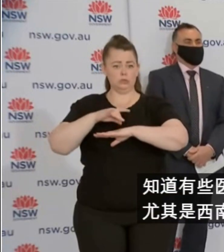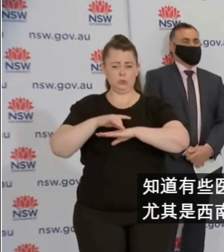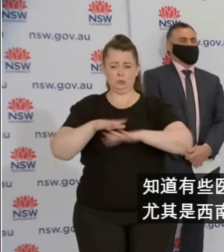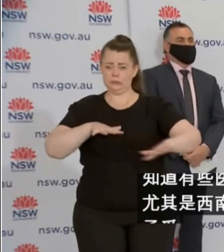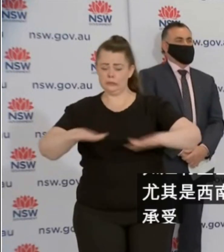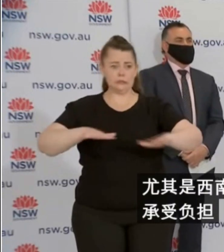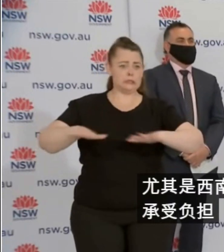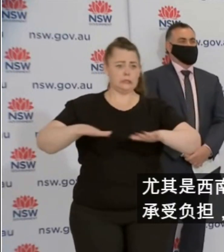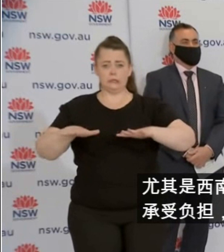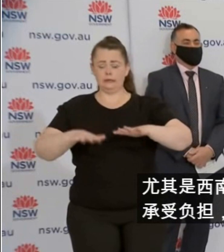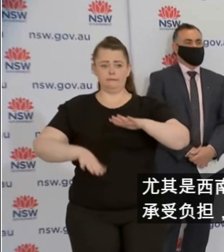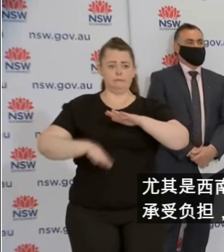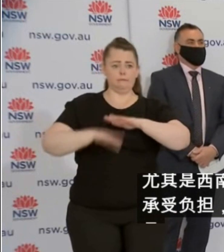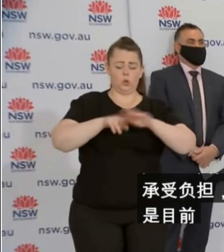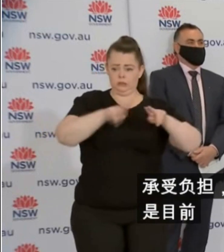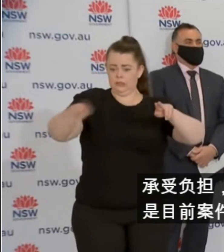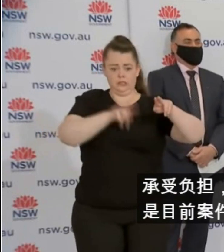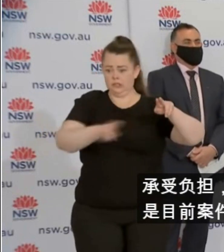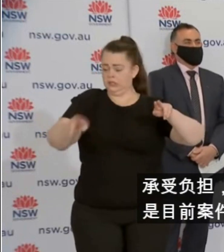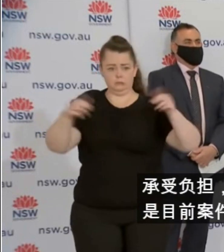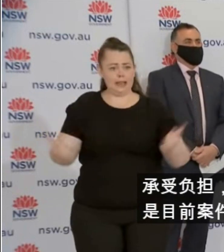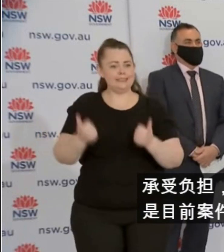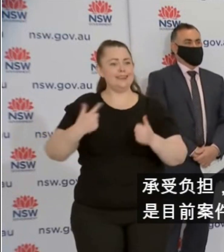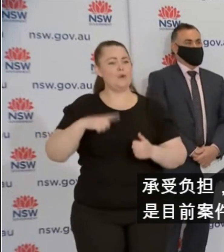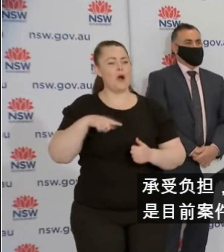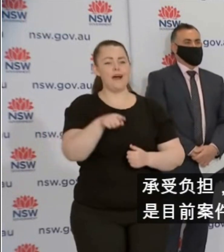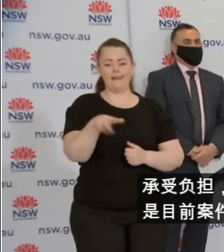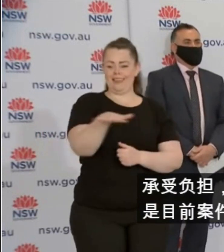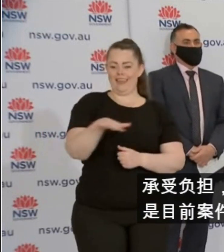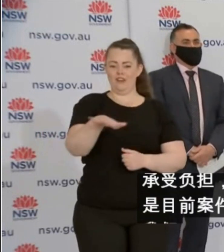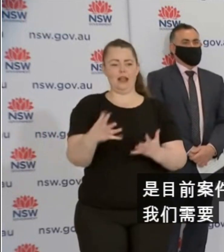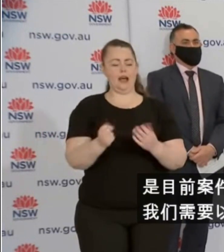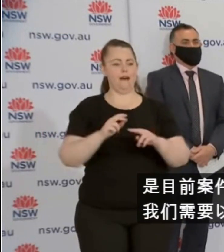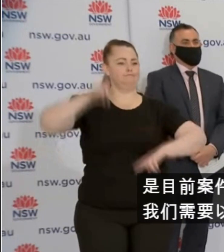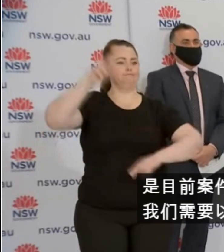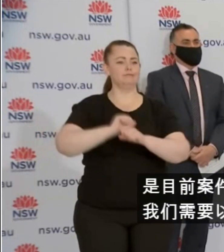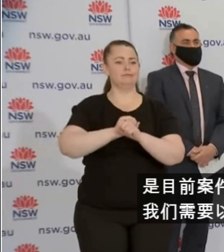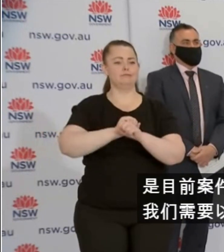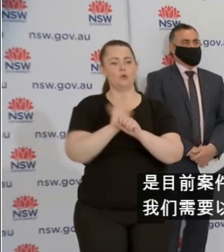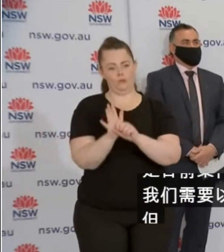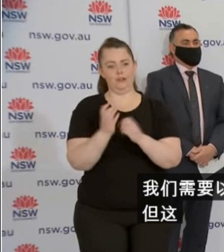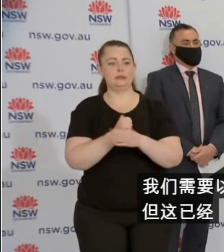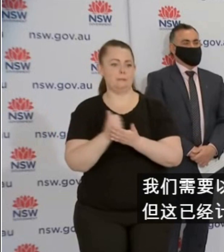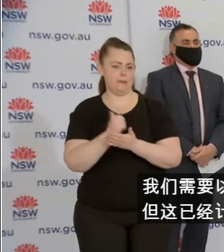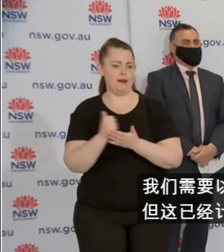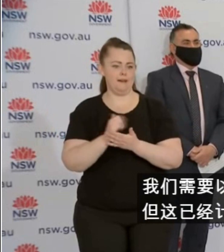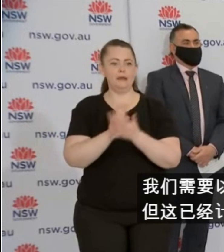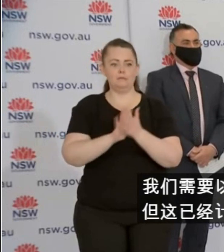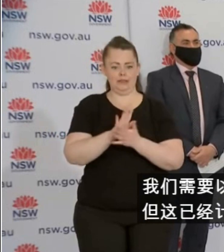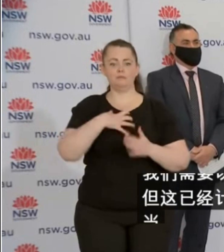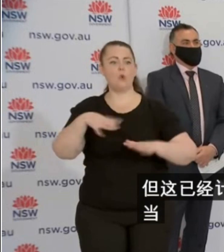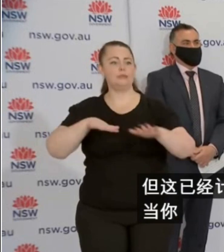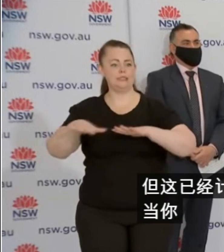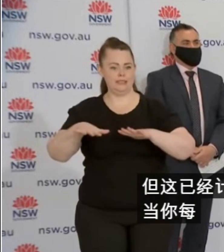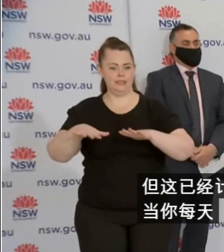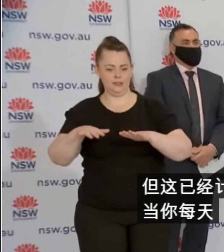particular are carrying the burden because that's where the caseloads are at the moment. So we will need to do things differently, but that's already been planned for.